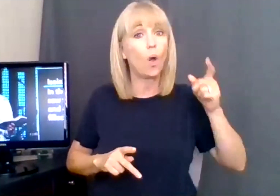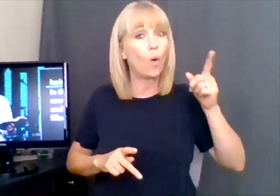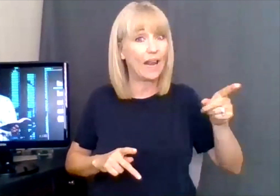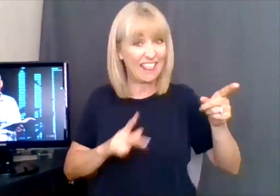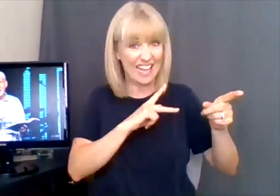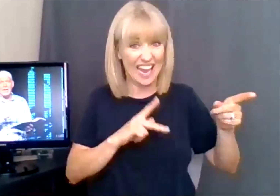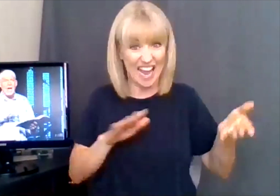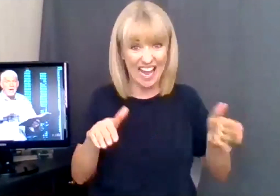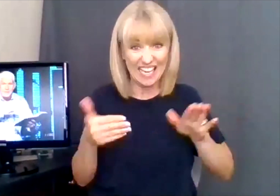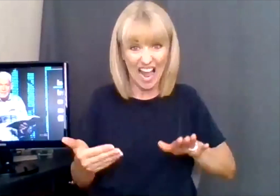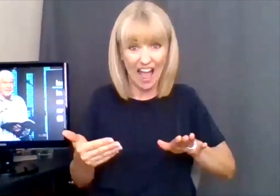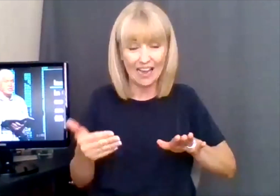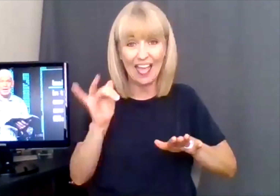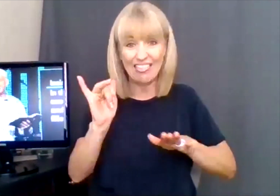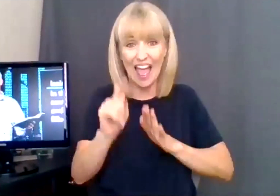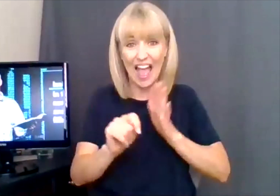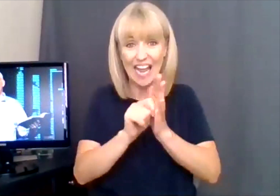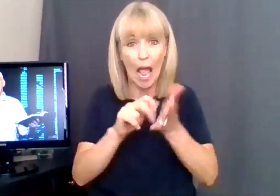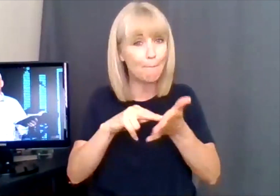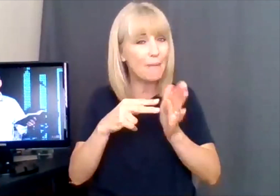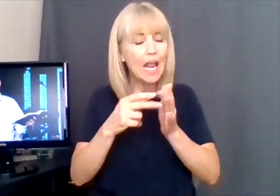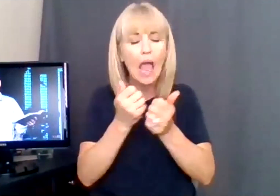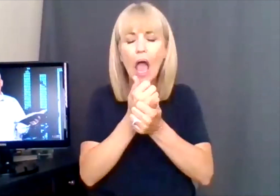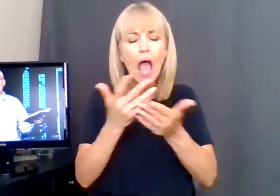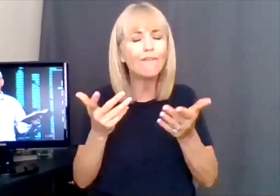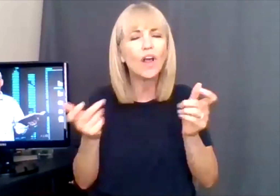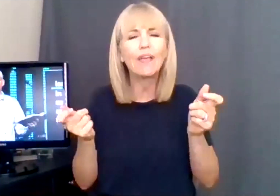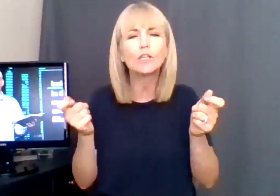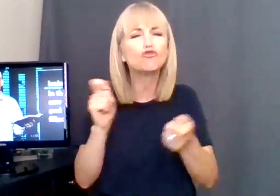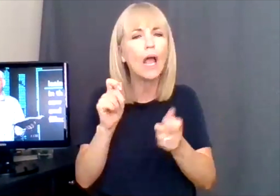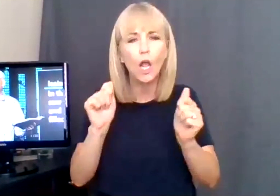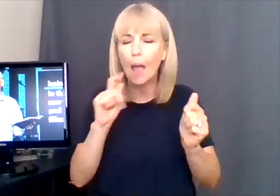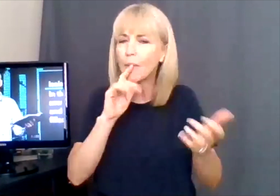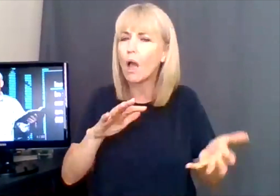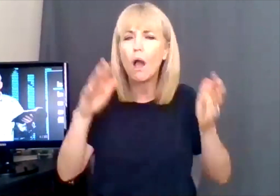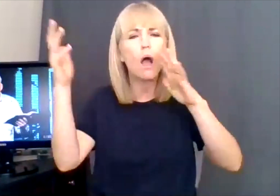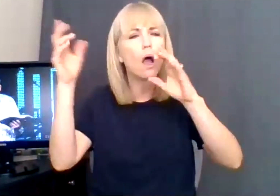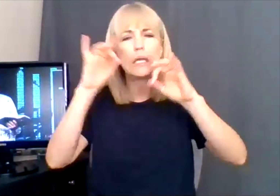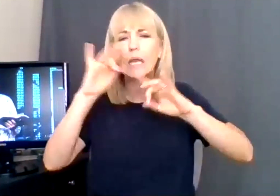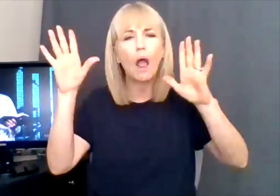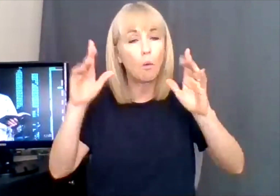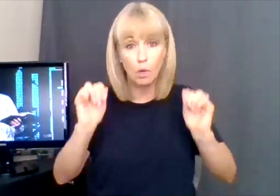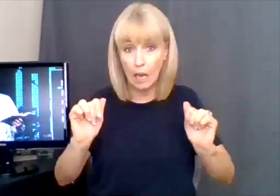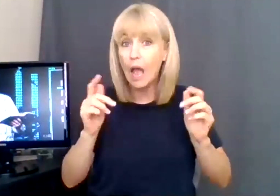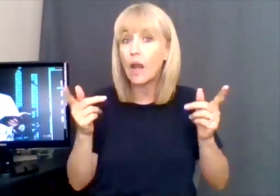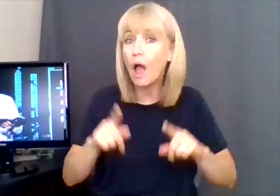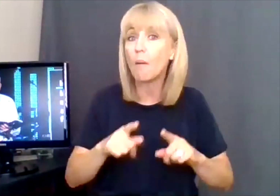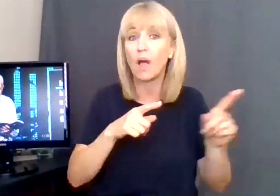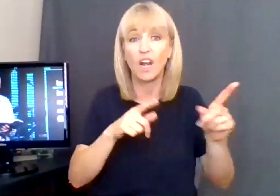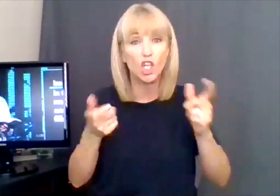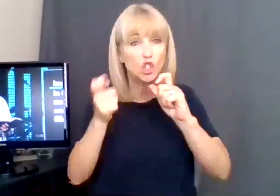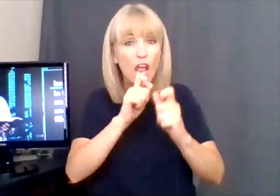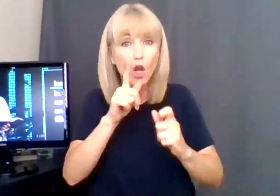king died, it made everything change. It was a time that could be uproar. It could be a time of a vicious transition. It means a